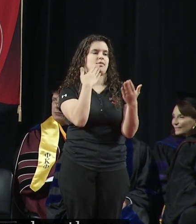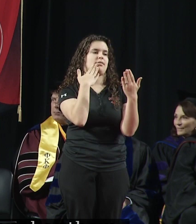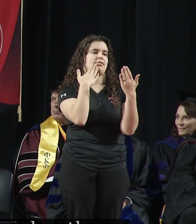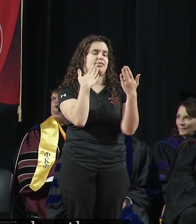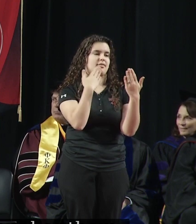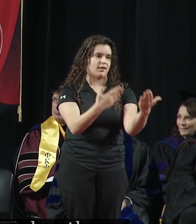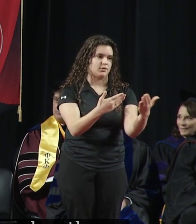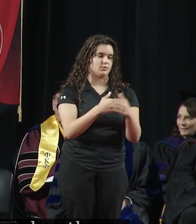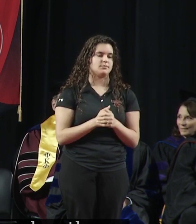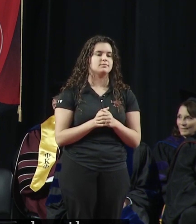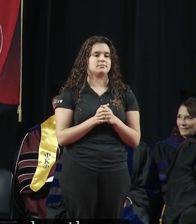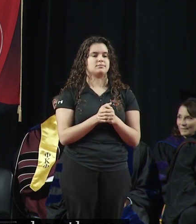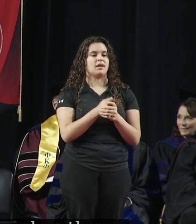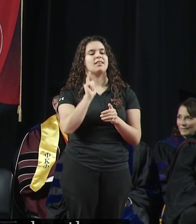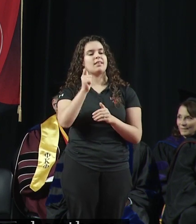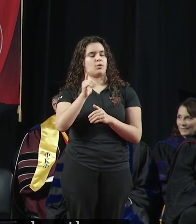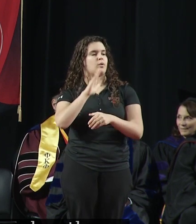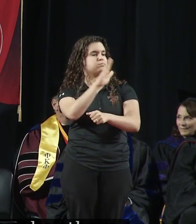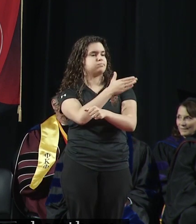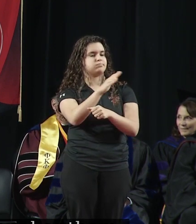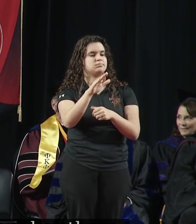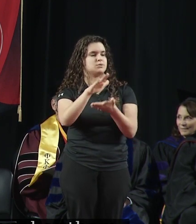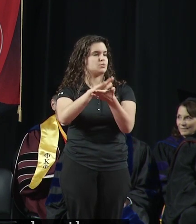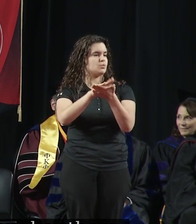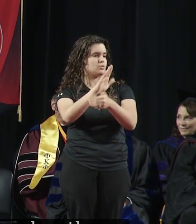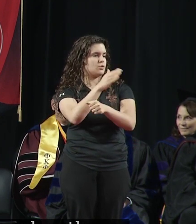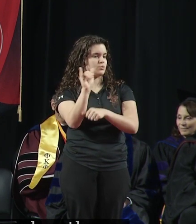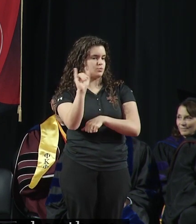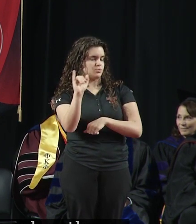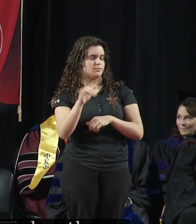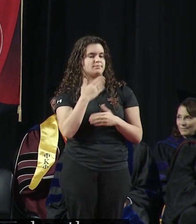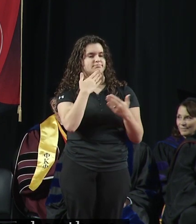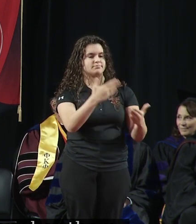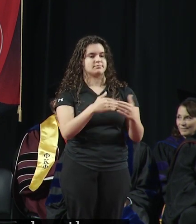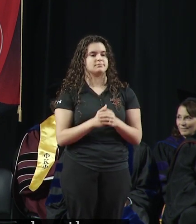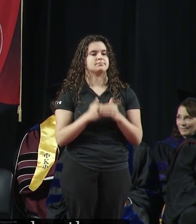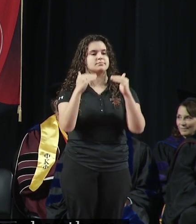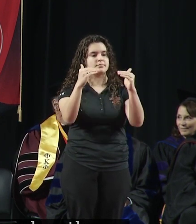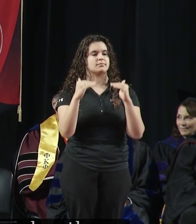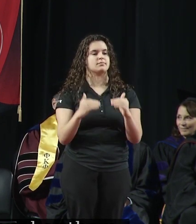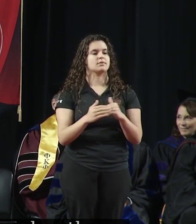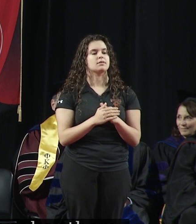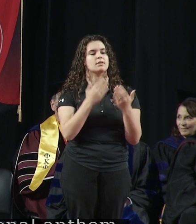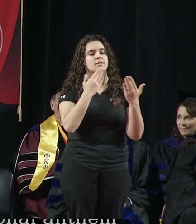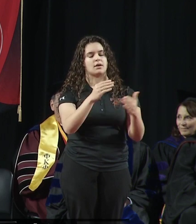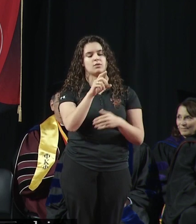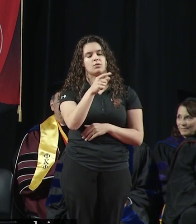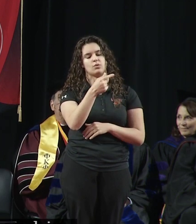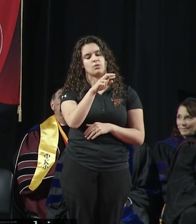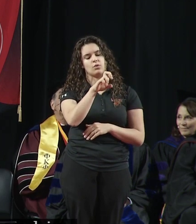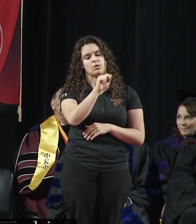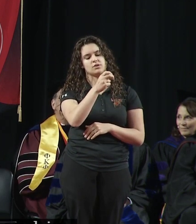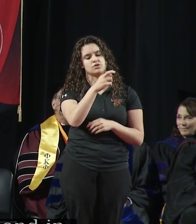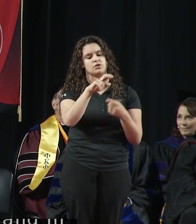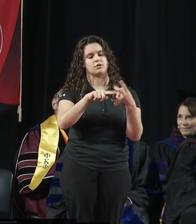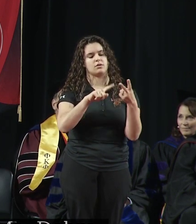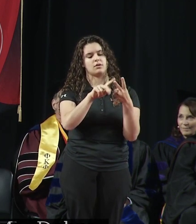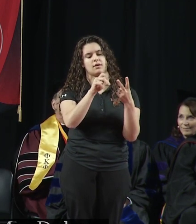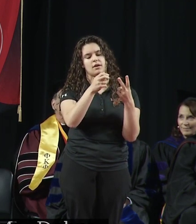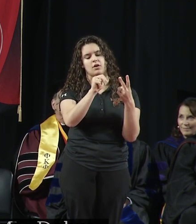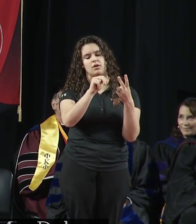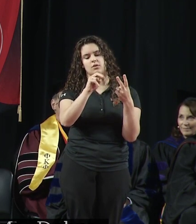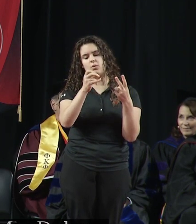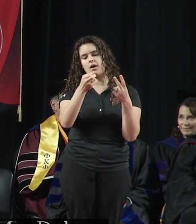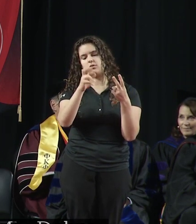and later the alma mater. And also to Ms. Deborah Greshner, Dr. Karen